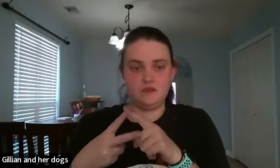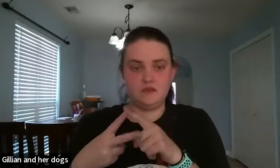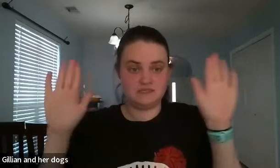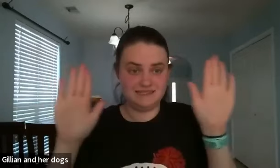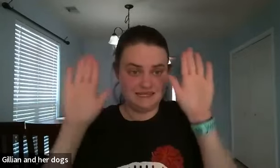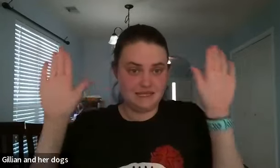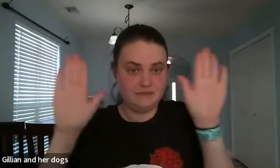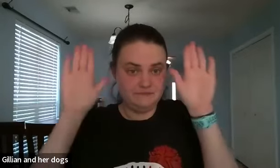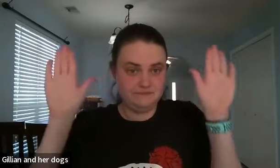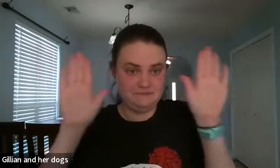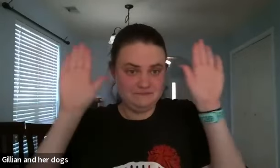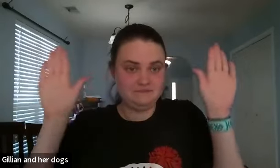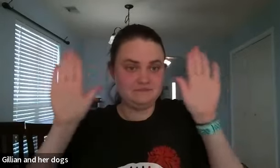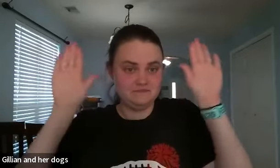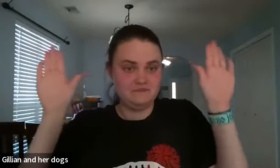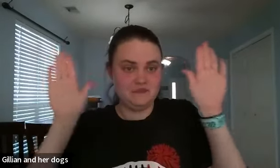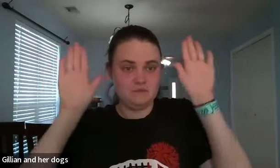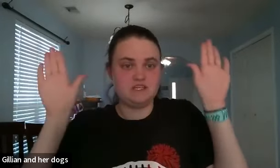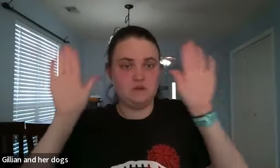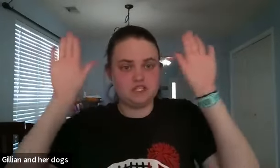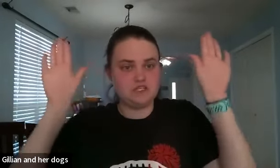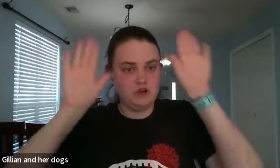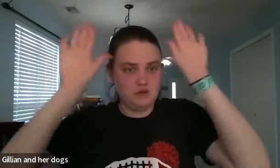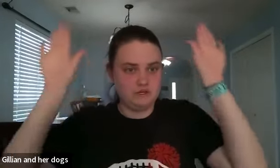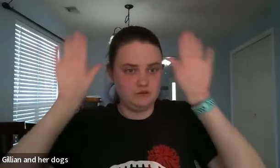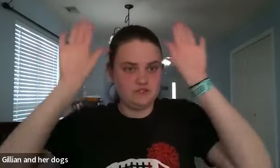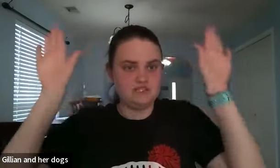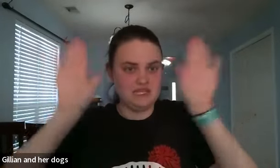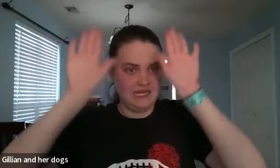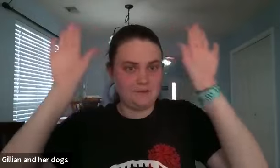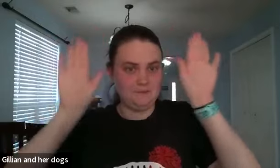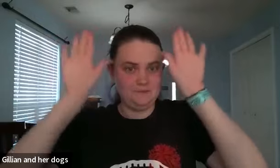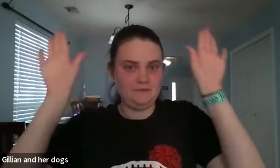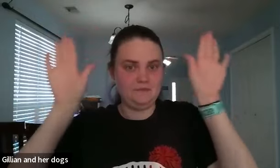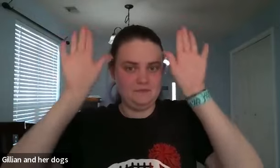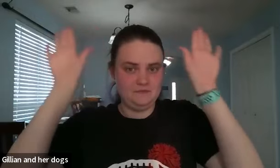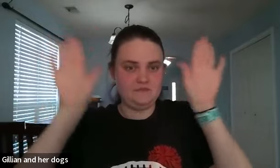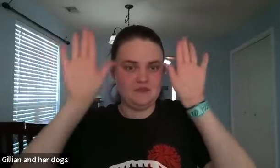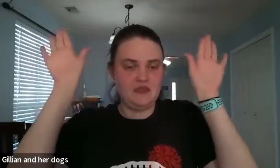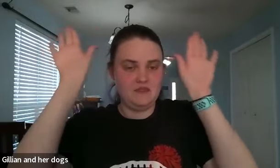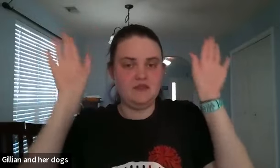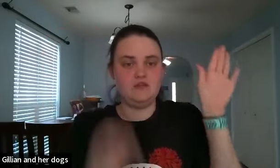There's Sunday, almost like you're washing your car windows, Sunday. And then the other